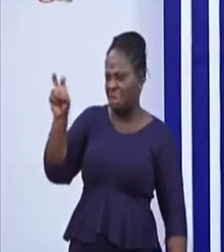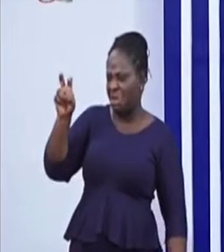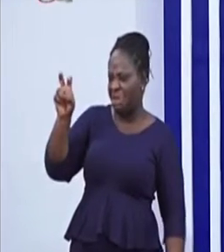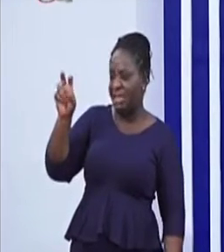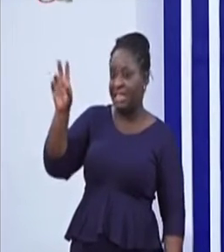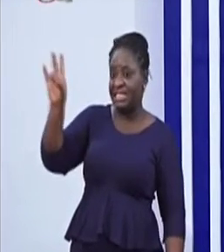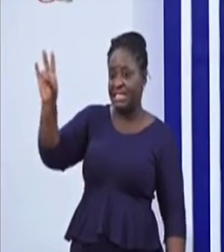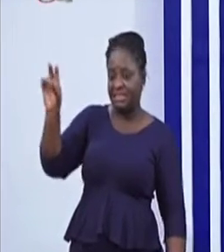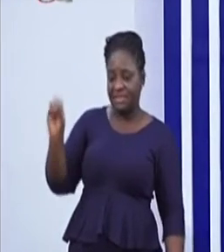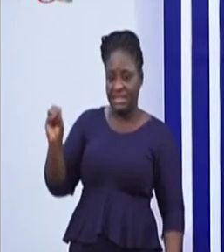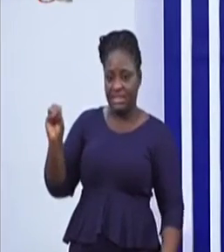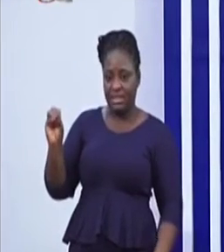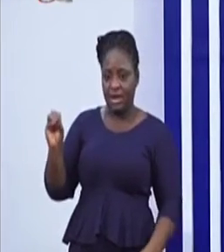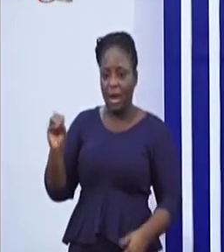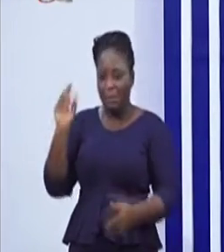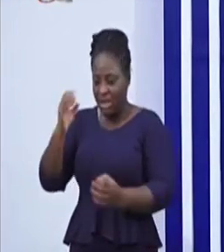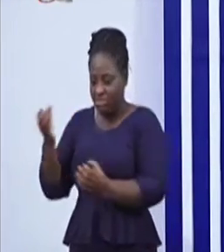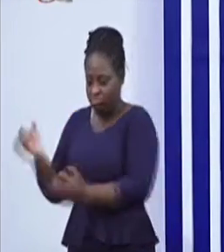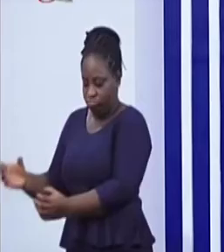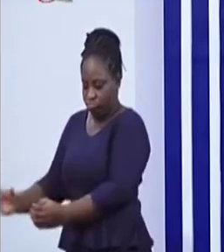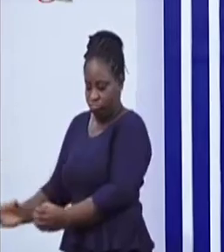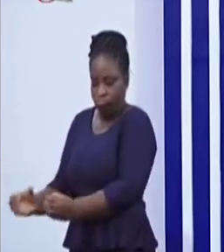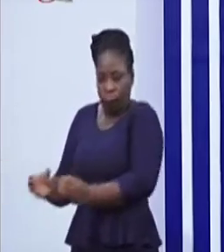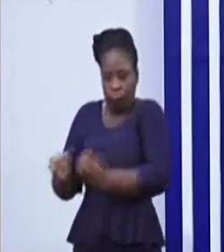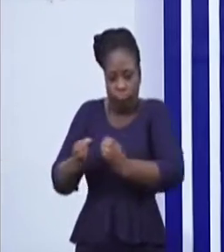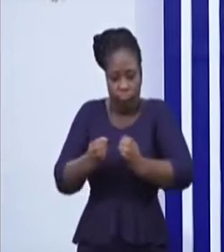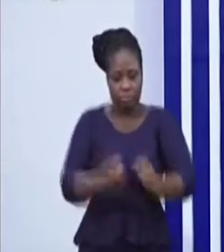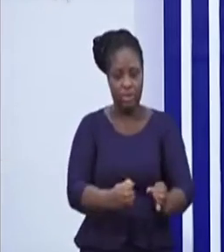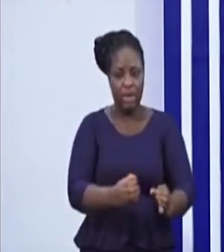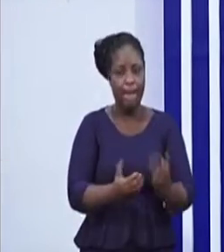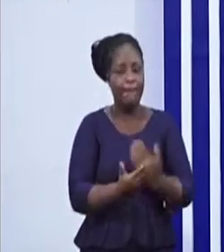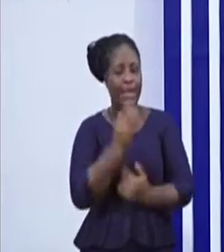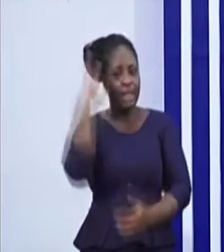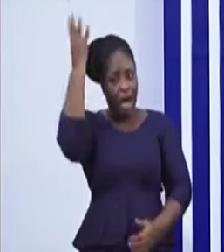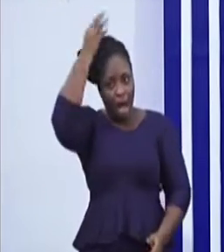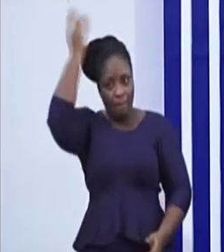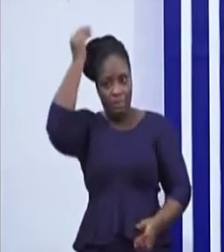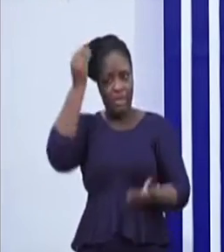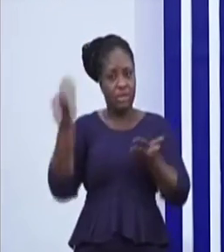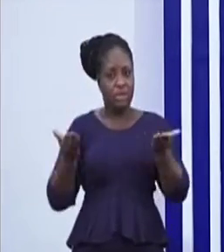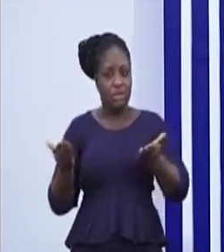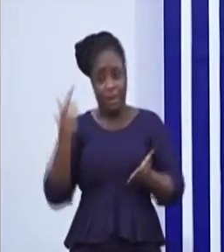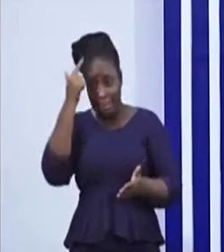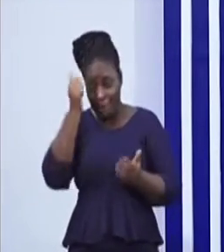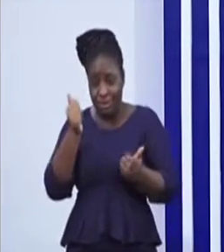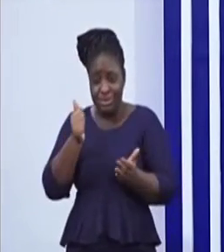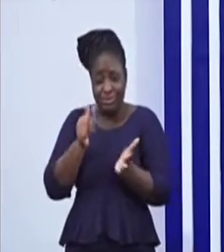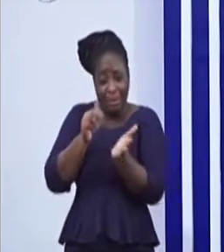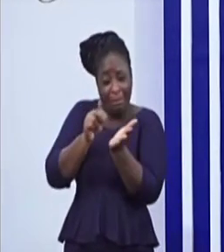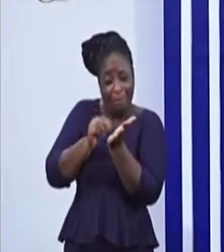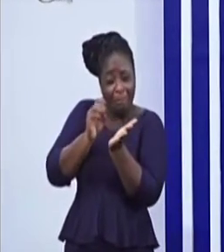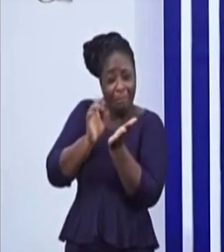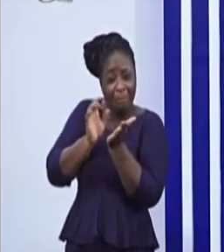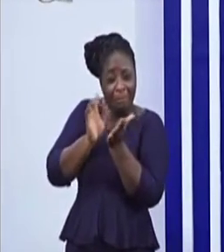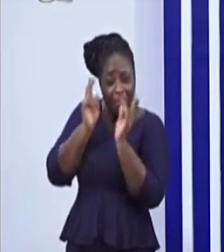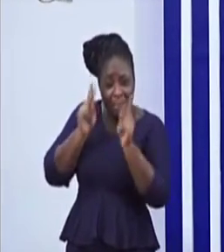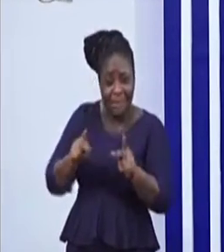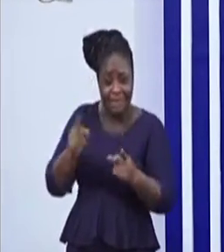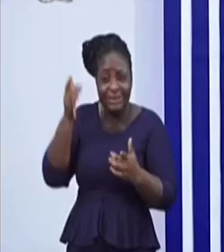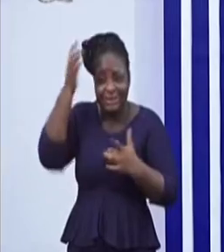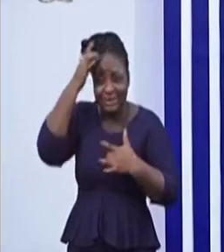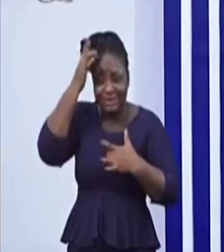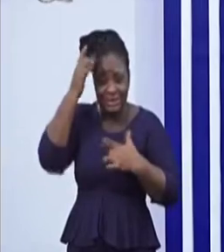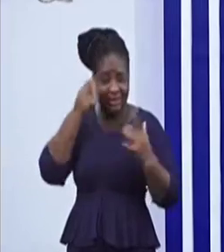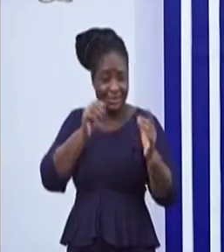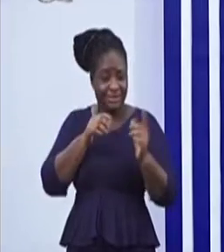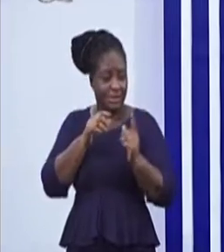of them had to be moved from one location to the other by the ambulance service because of one medical condition or the other. And out of this,